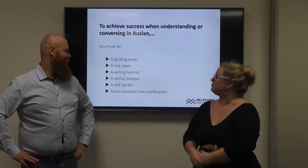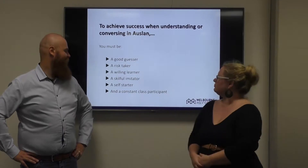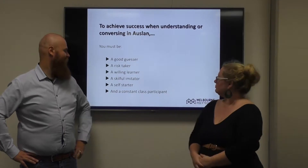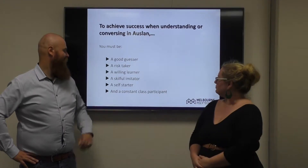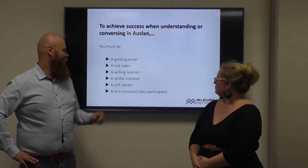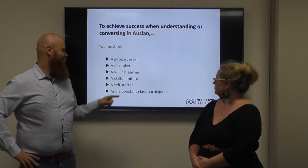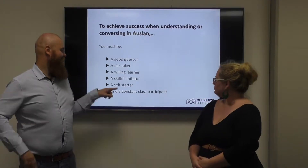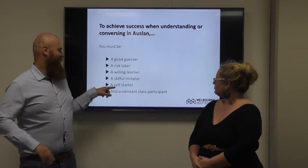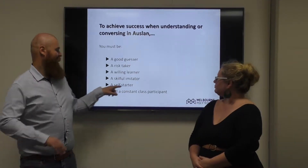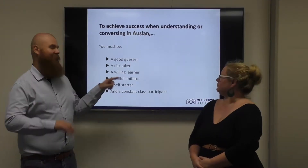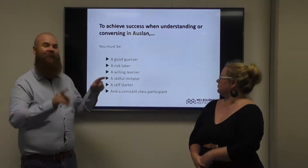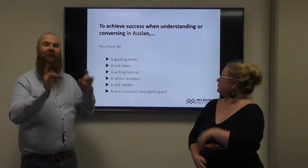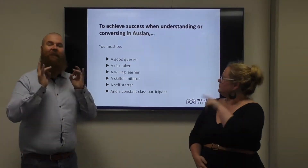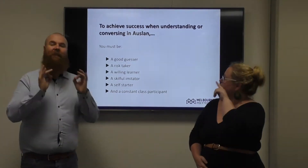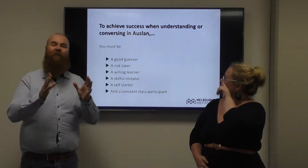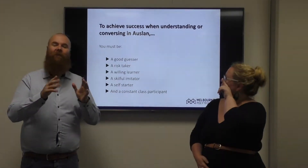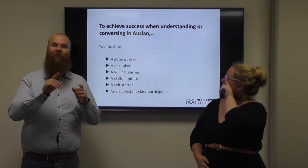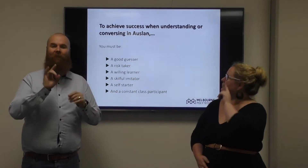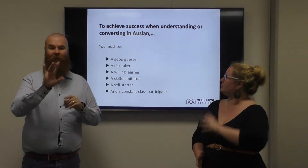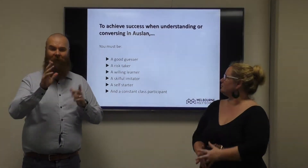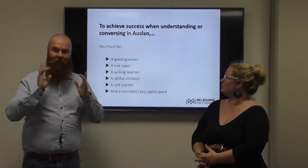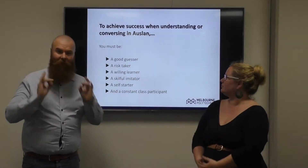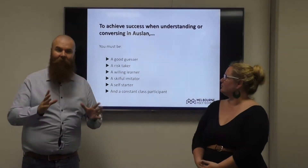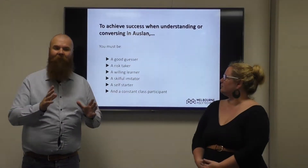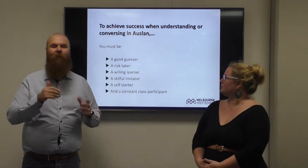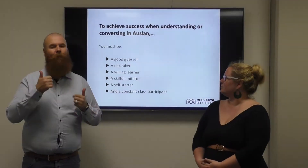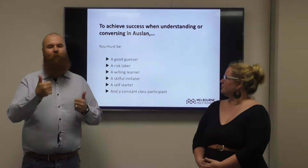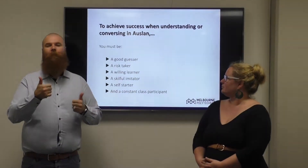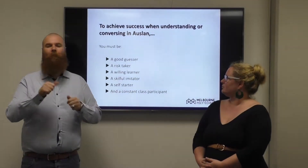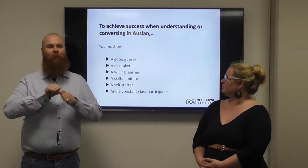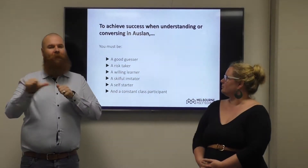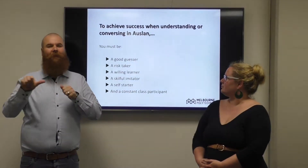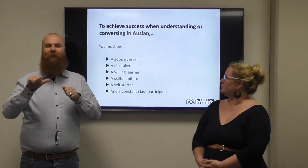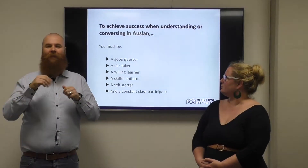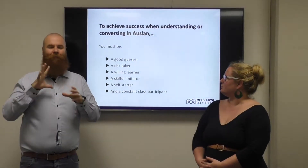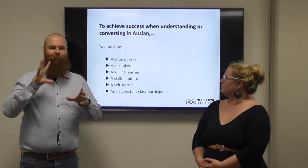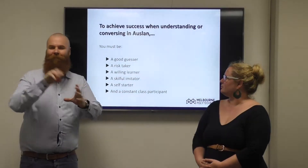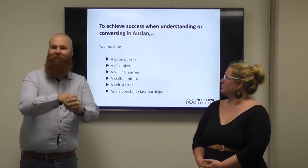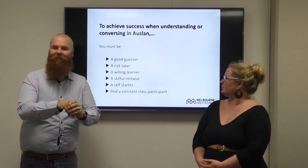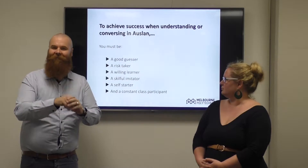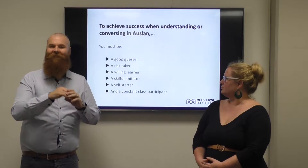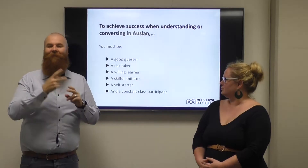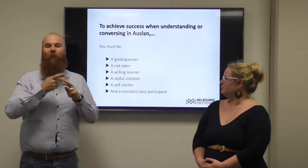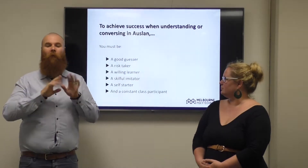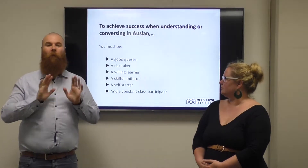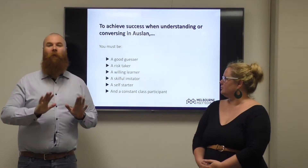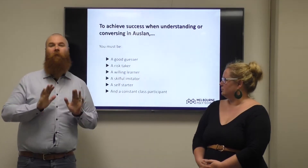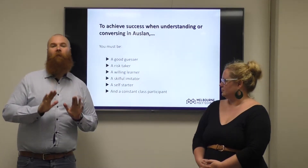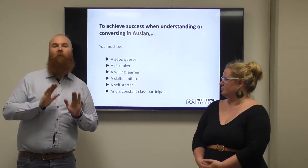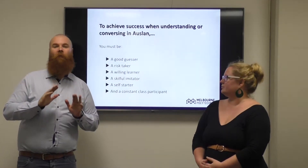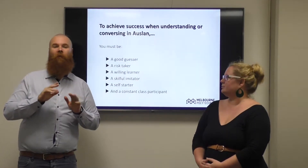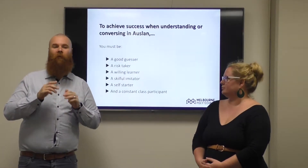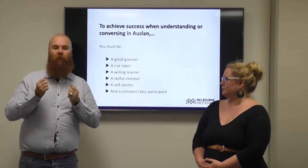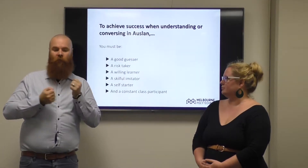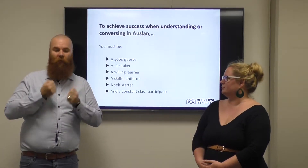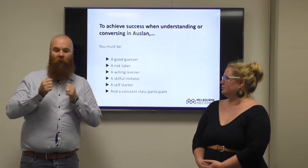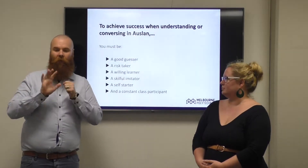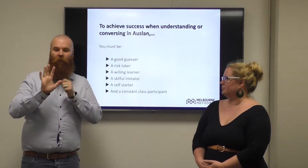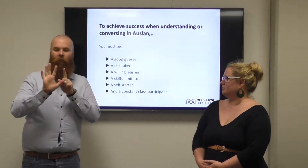or change the situation. You need to be a self-starter. It's the best way. Just be involved. Don't sit back and